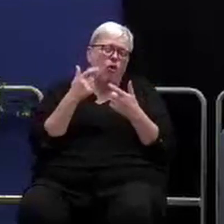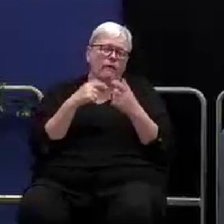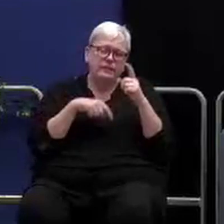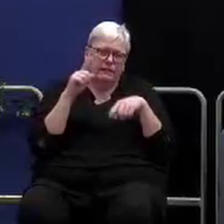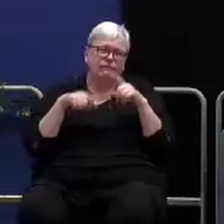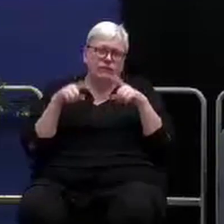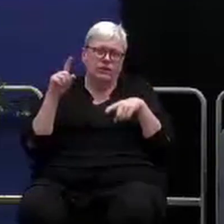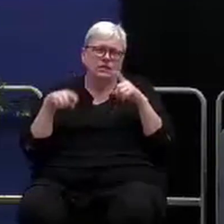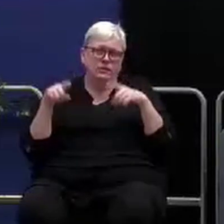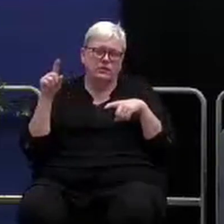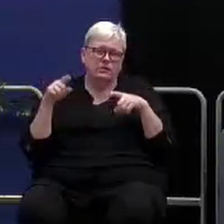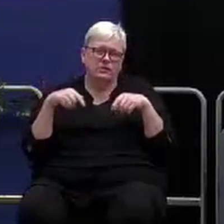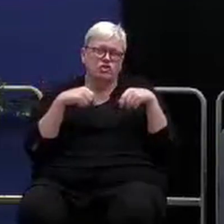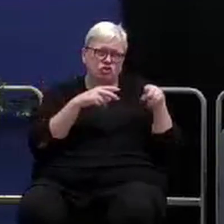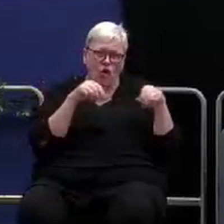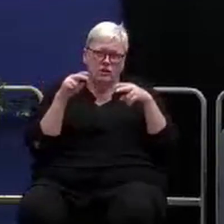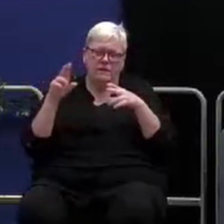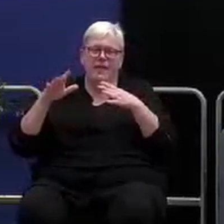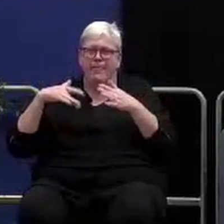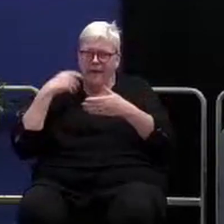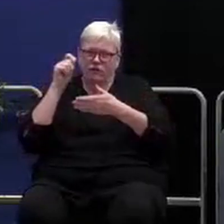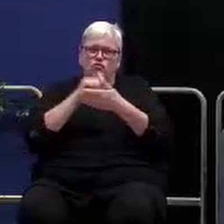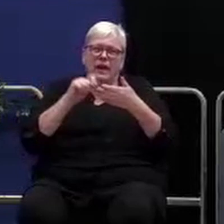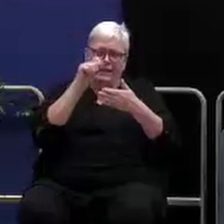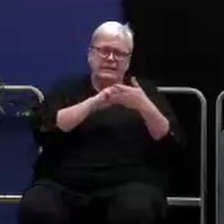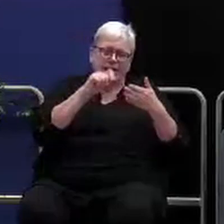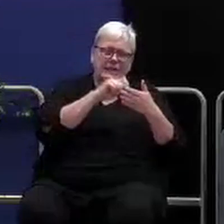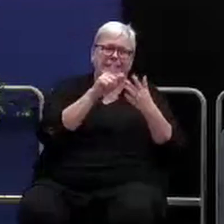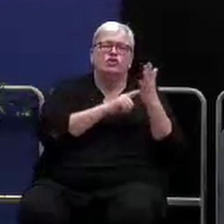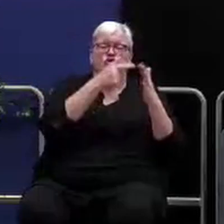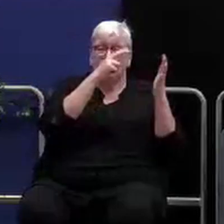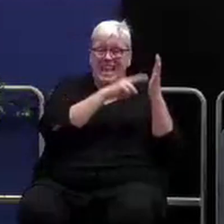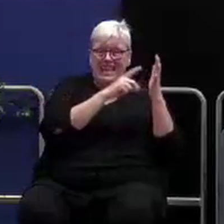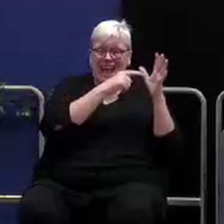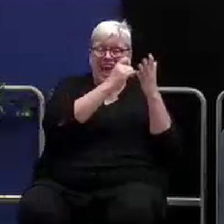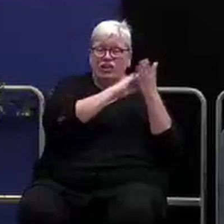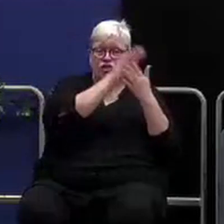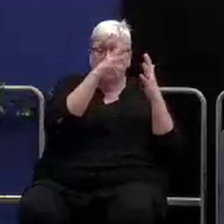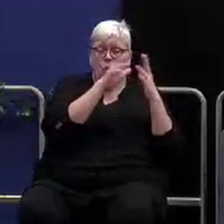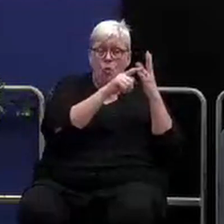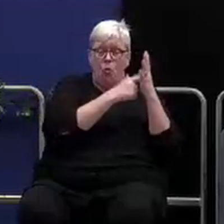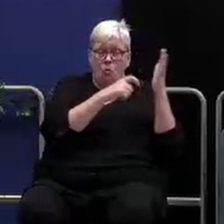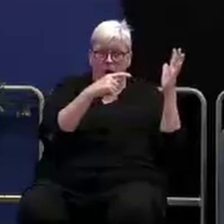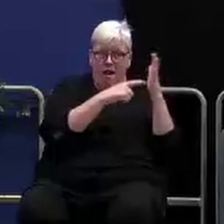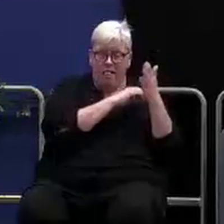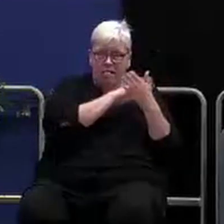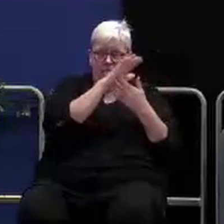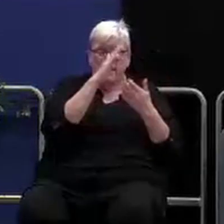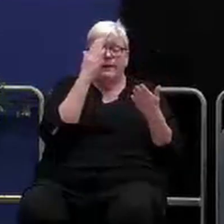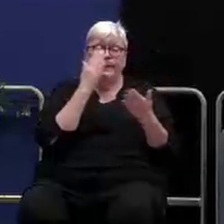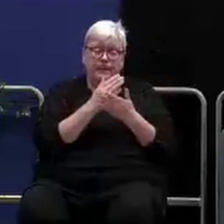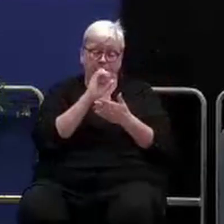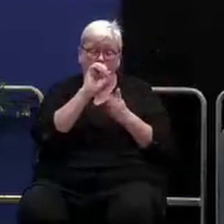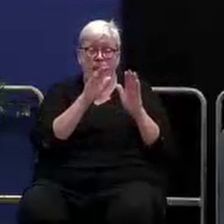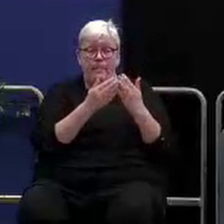different sorts of life writing. So Jen Ashworth's Notes Made While Falling is kind